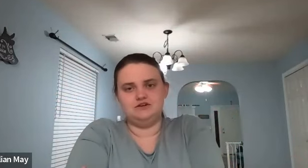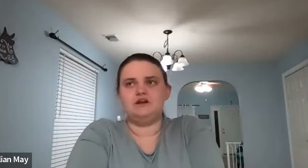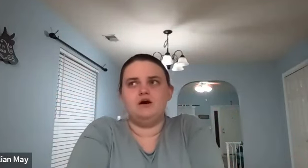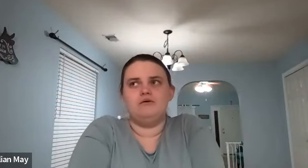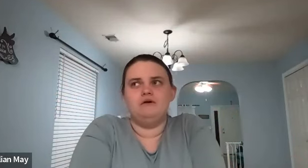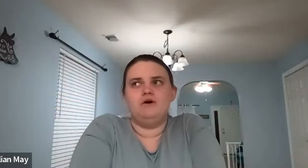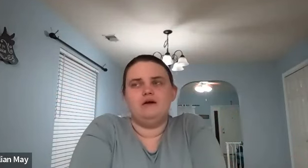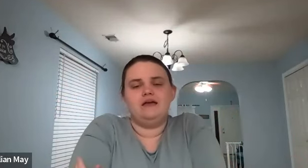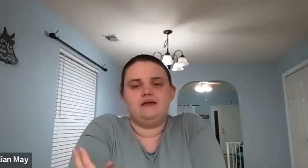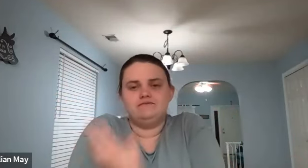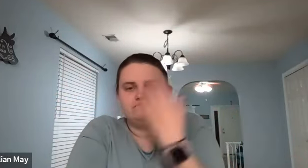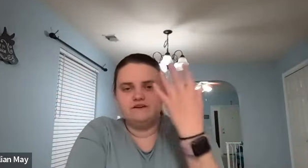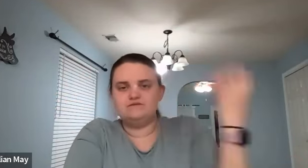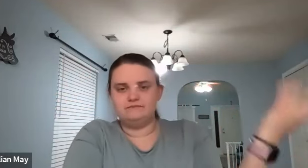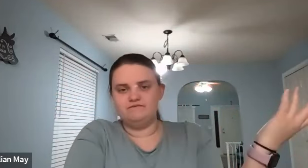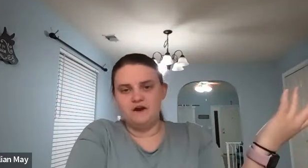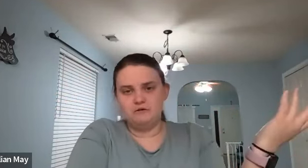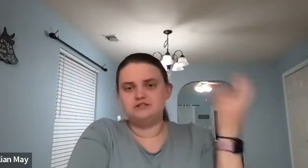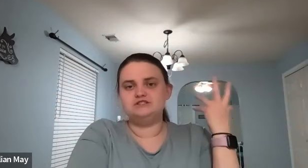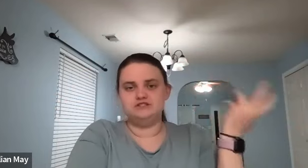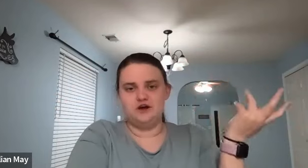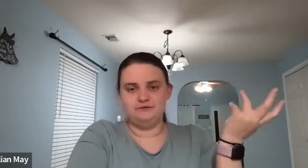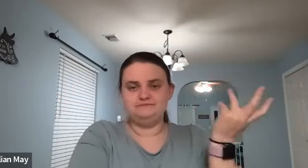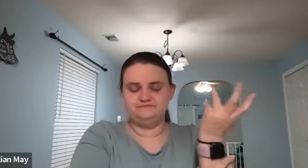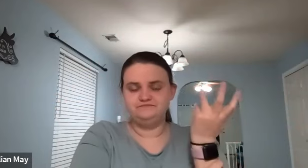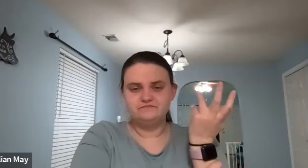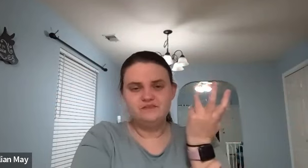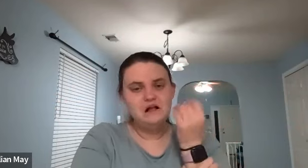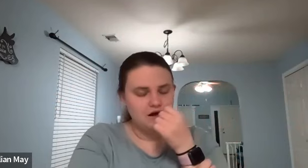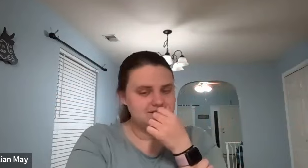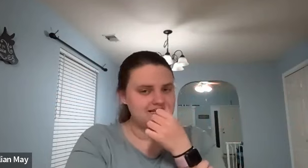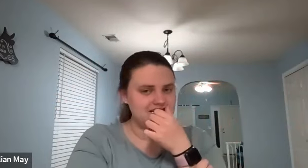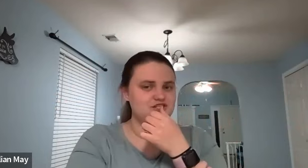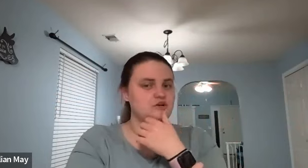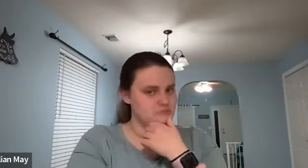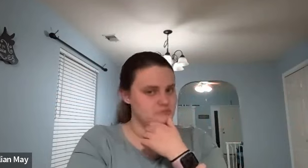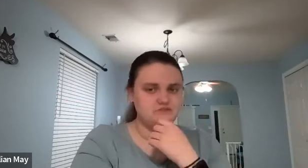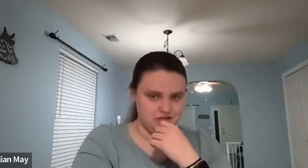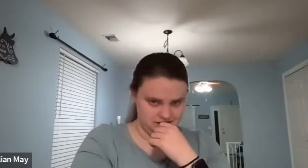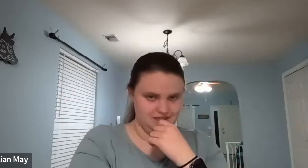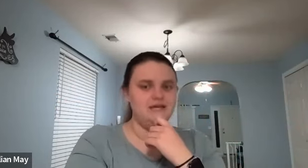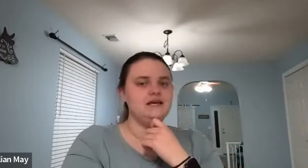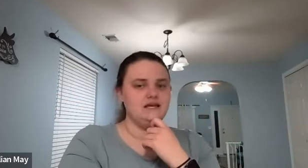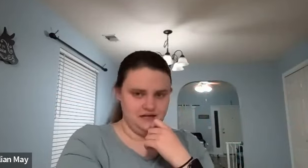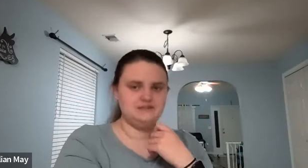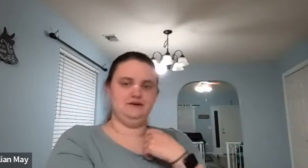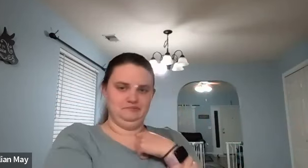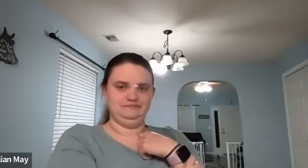gonna go, hey, those mean fireworks. So context is your best friend in